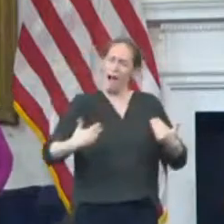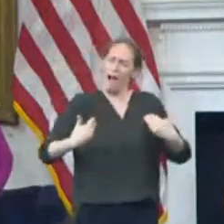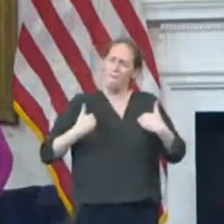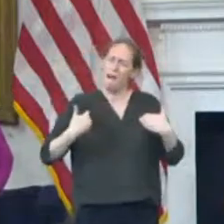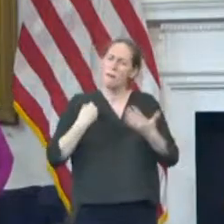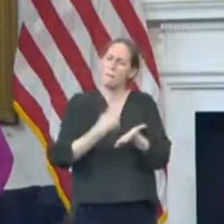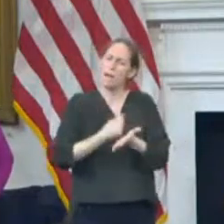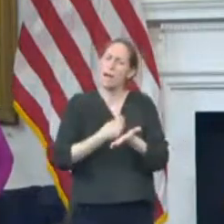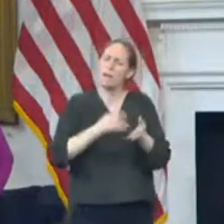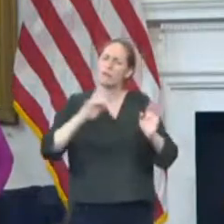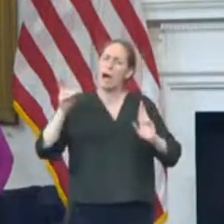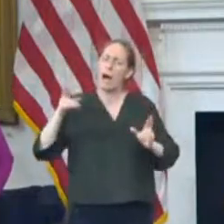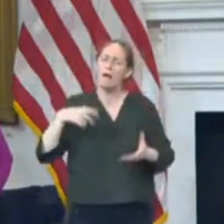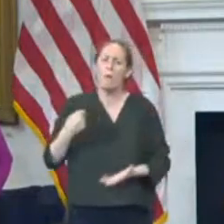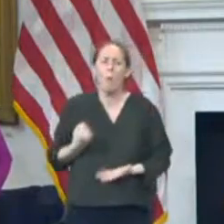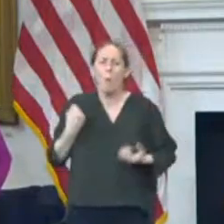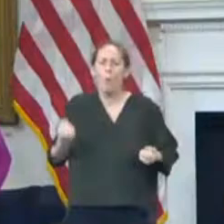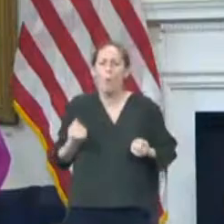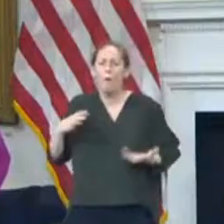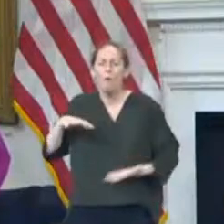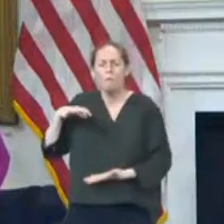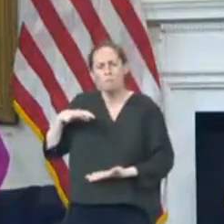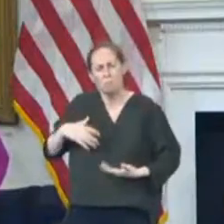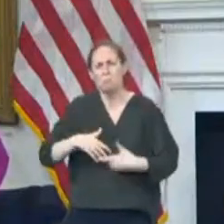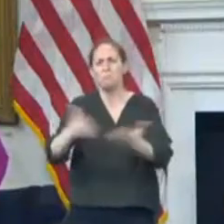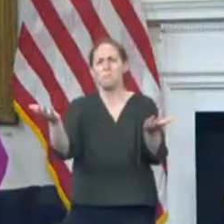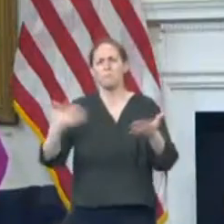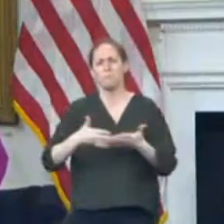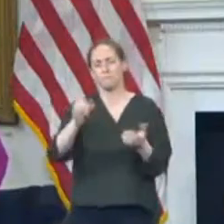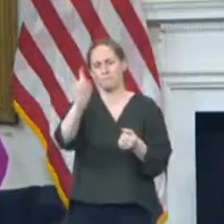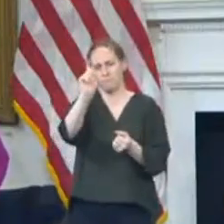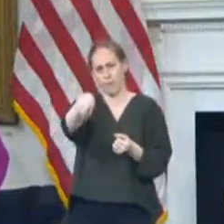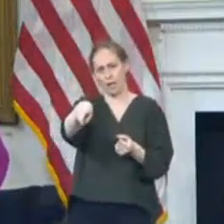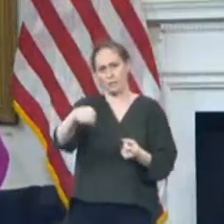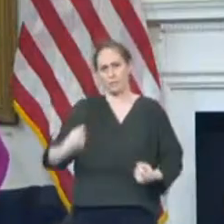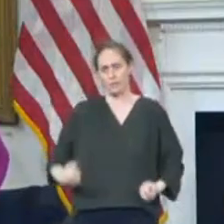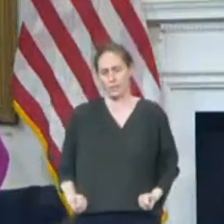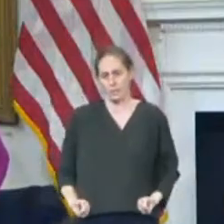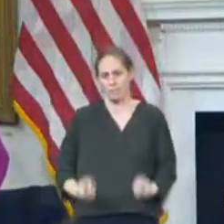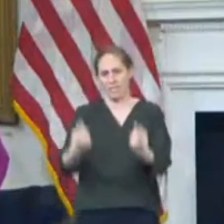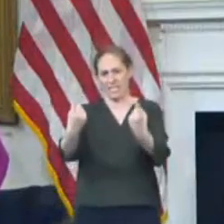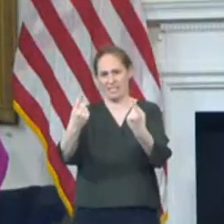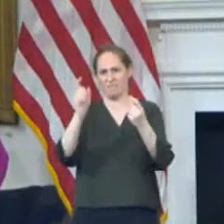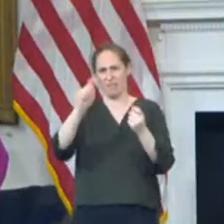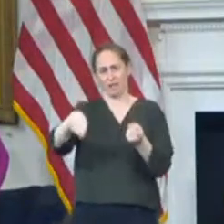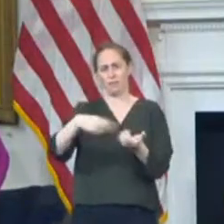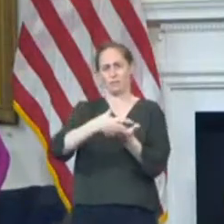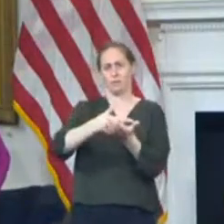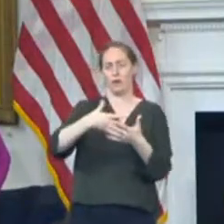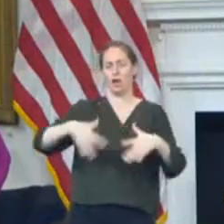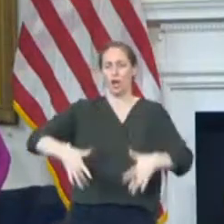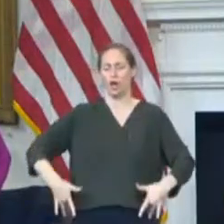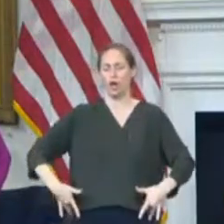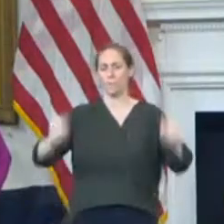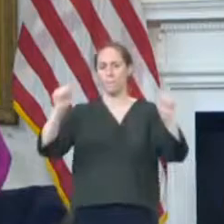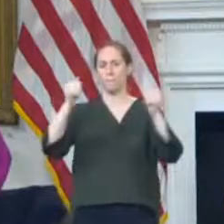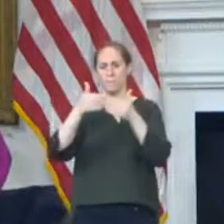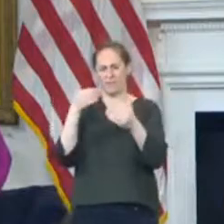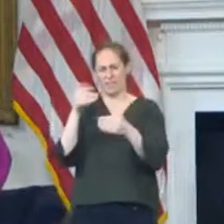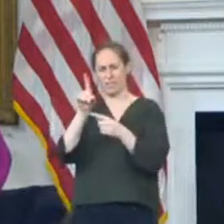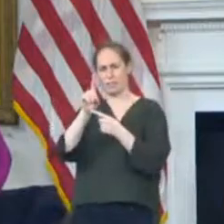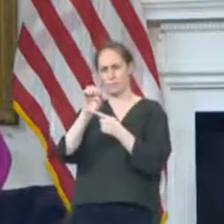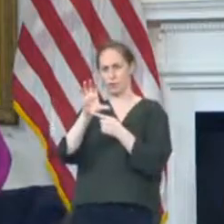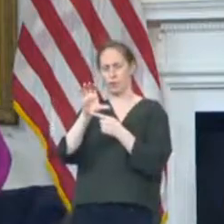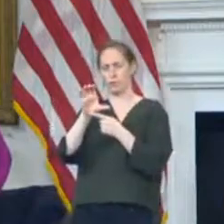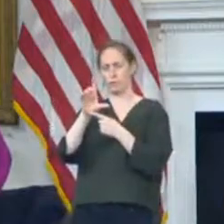funding. This money is required by law to be spent by the end of the calendar year. And so we're again calling on all